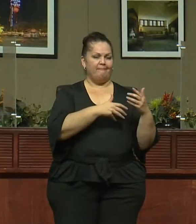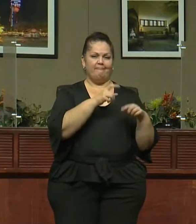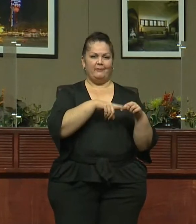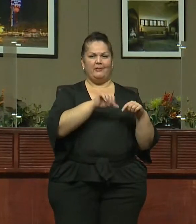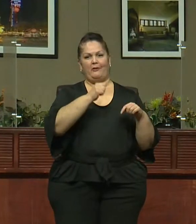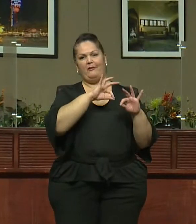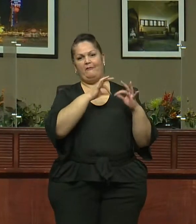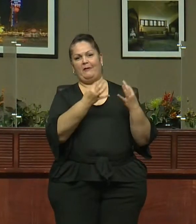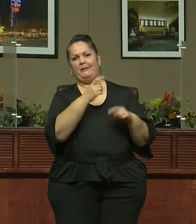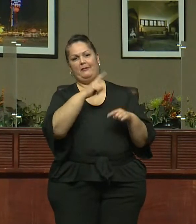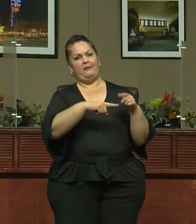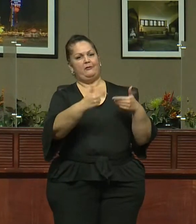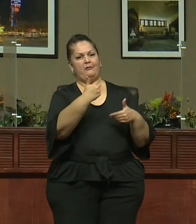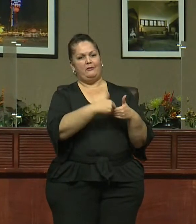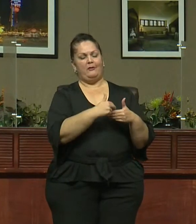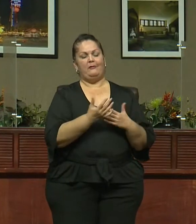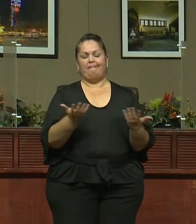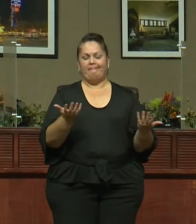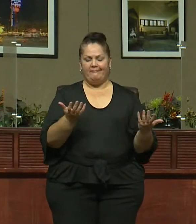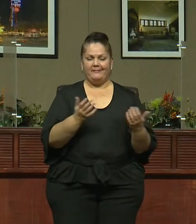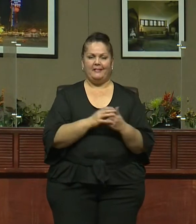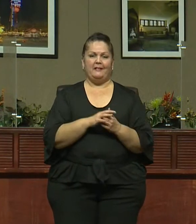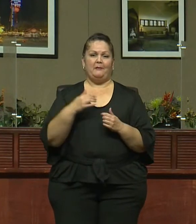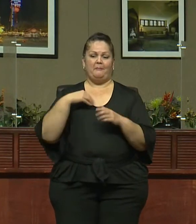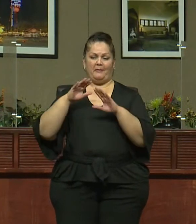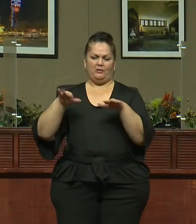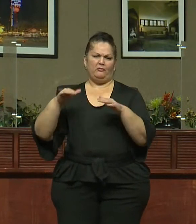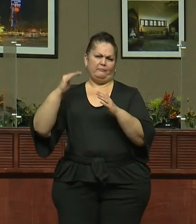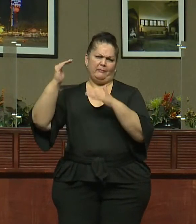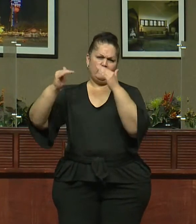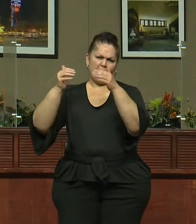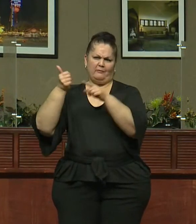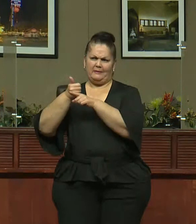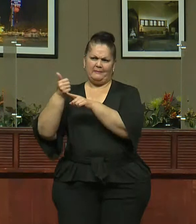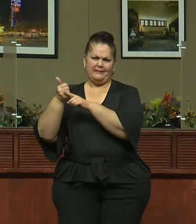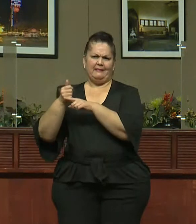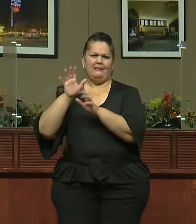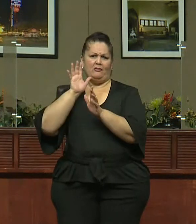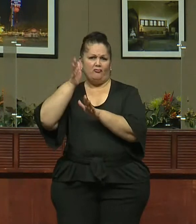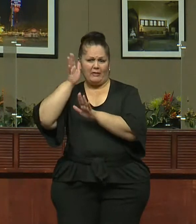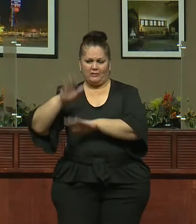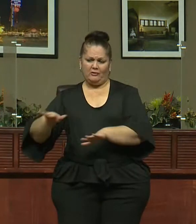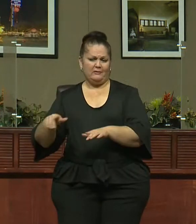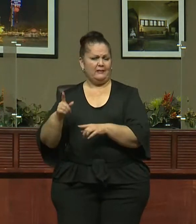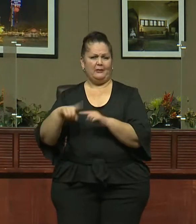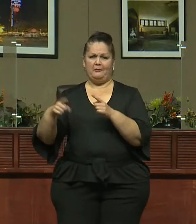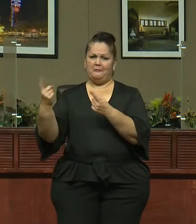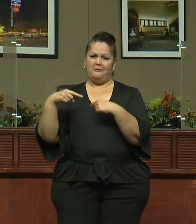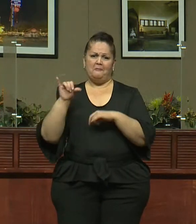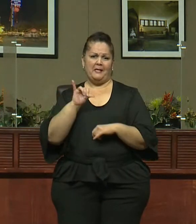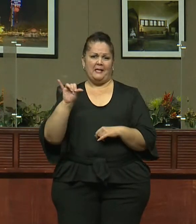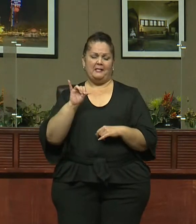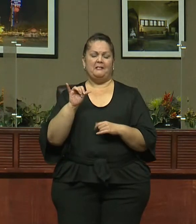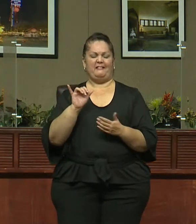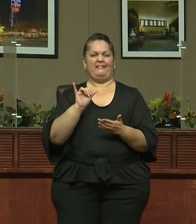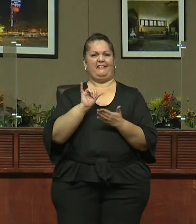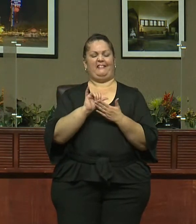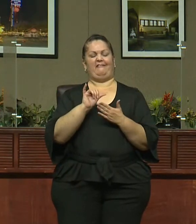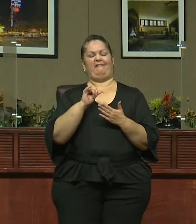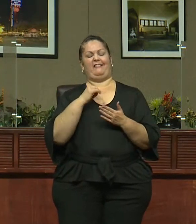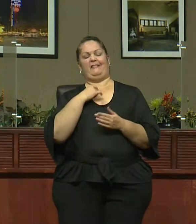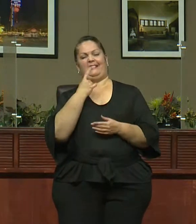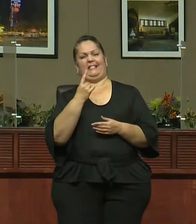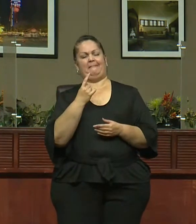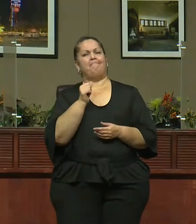members, some of my children who are adults and grandchildren, we could not gather together. So that's why I say it was a